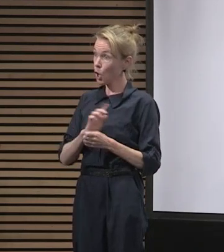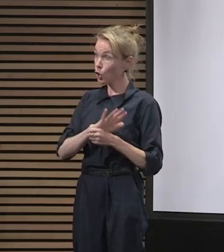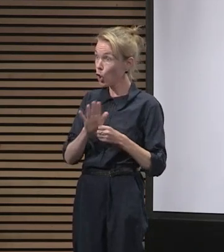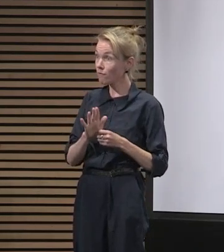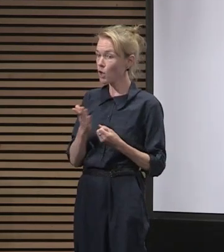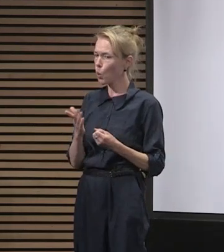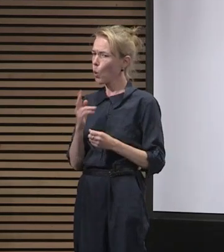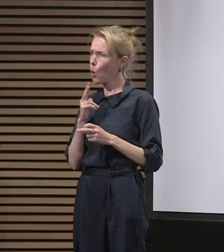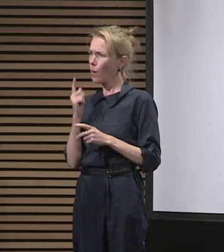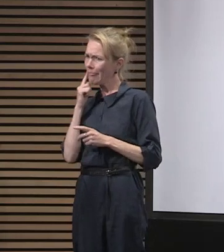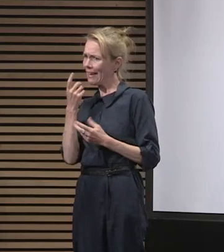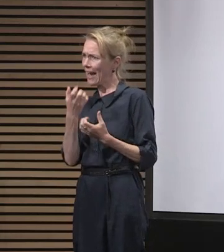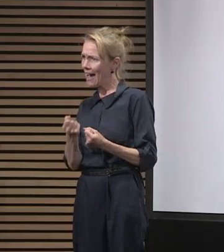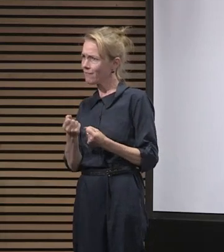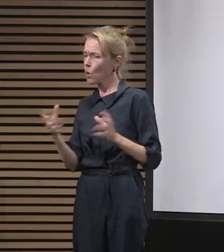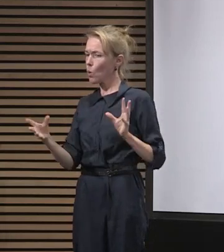to 647.